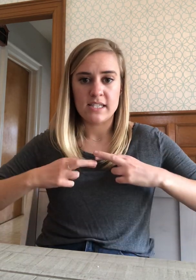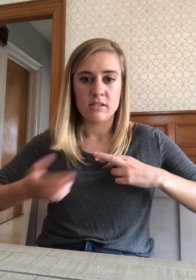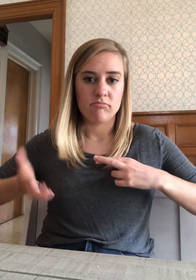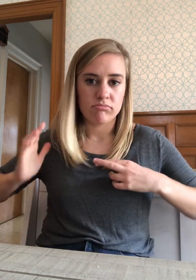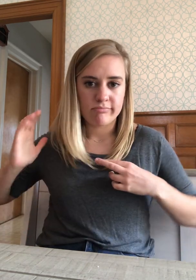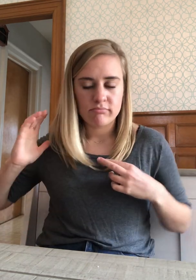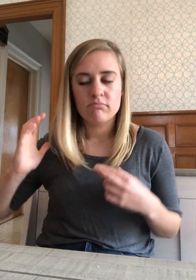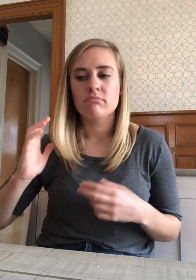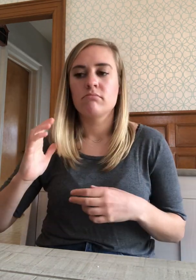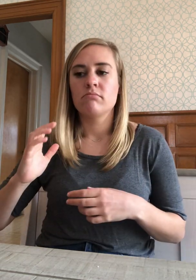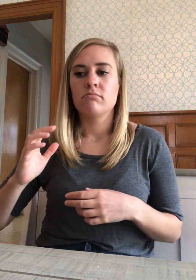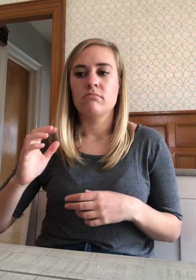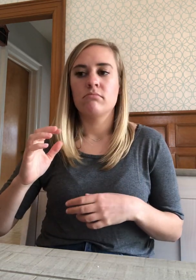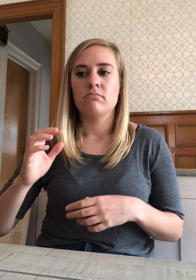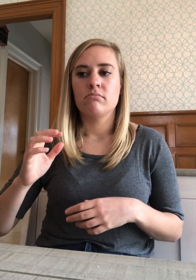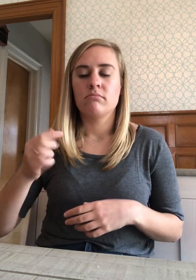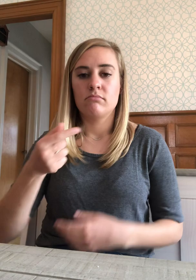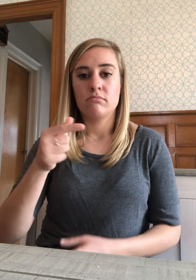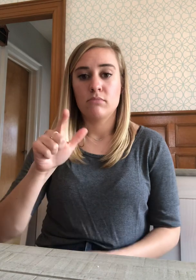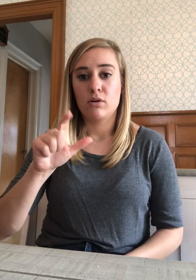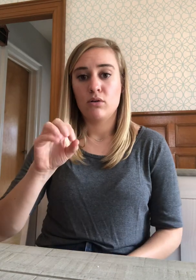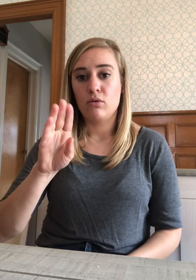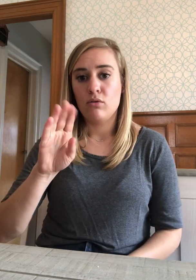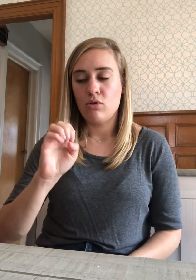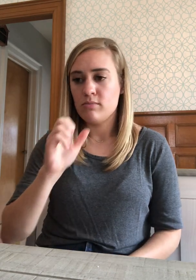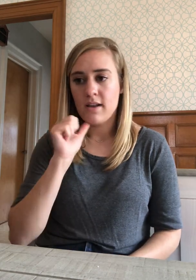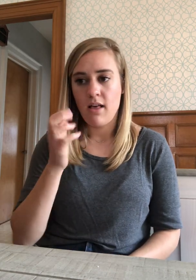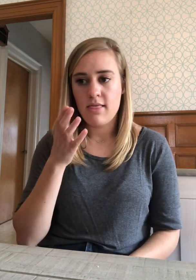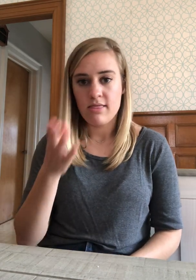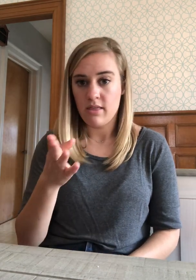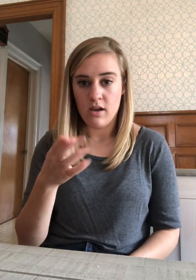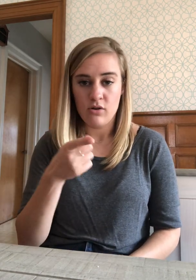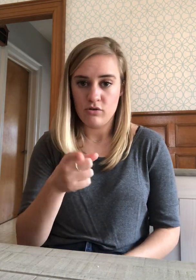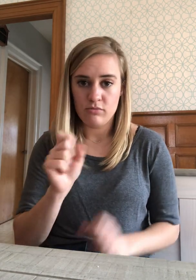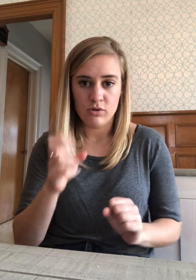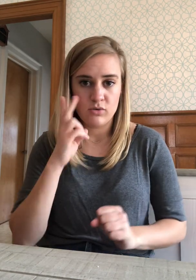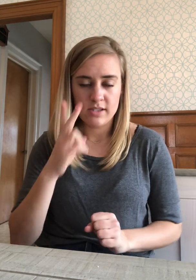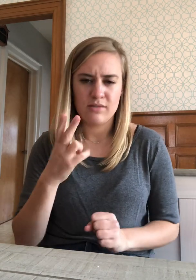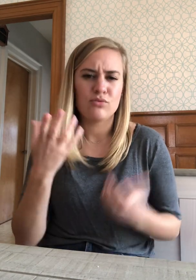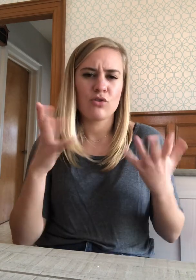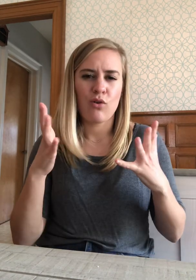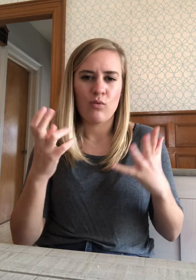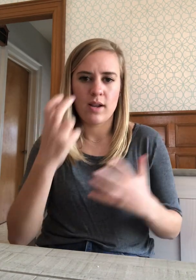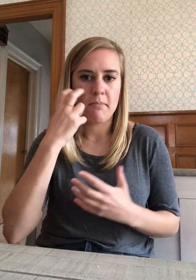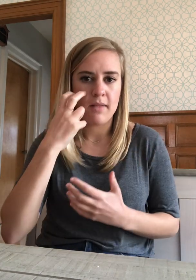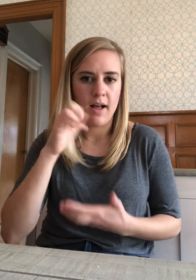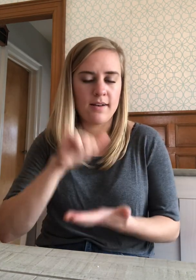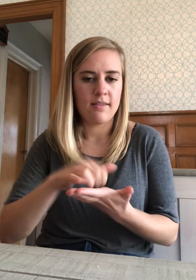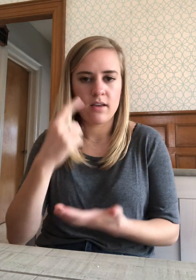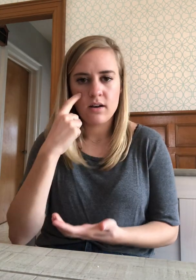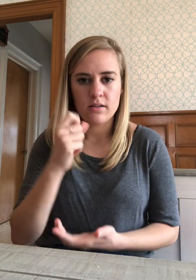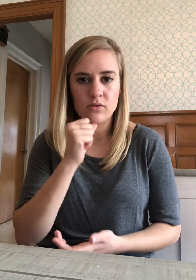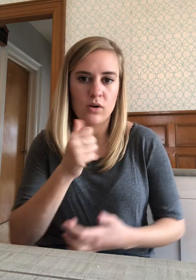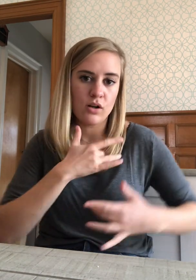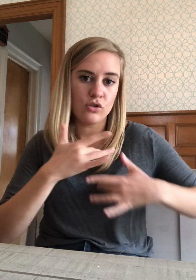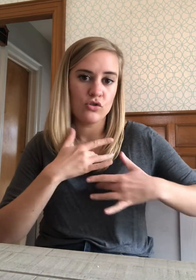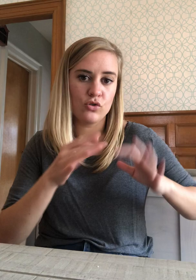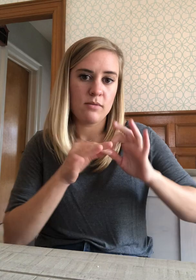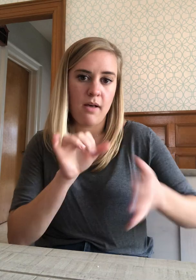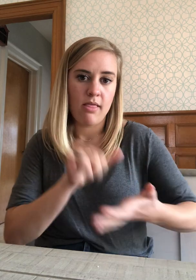The globe is not there, as you can see. This guy was already blind in that eye, so it wasn't a concern. But as you can imagine, there